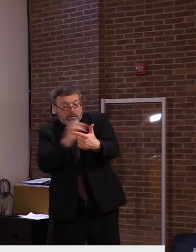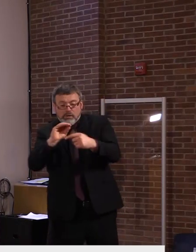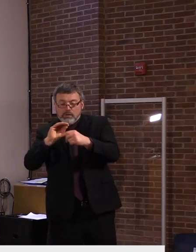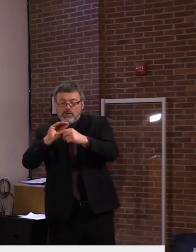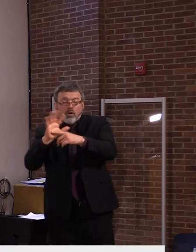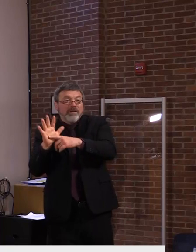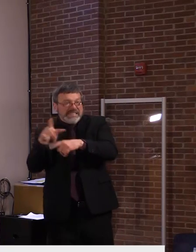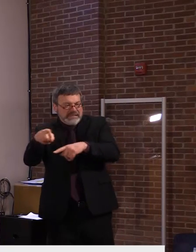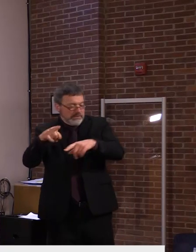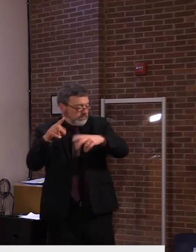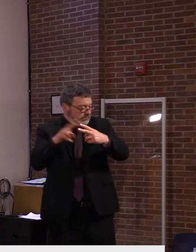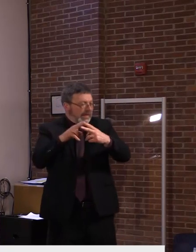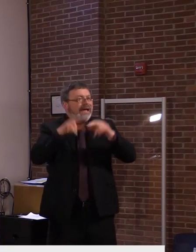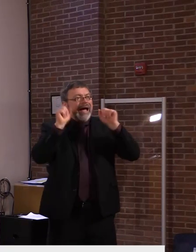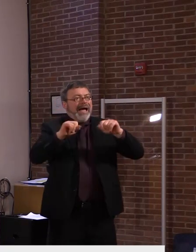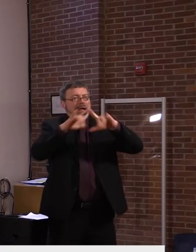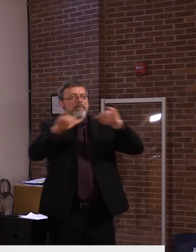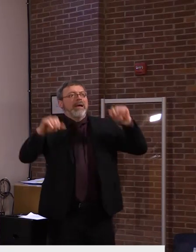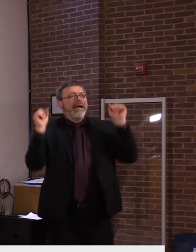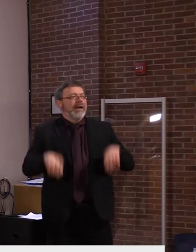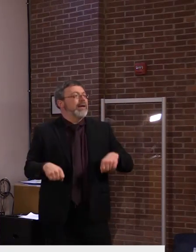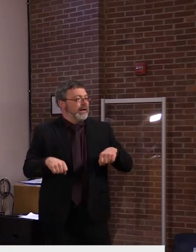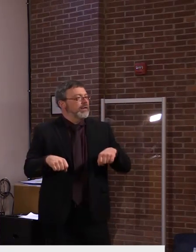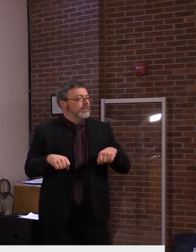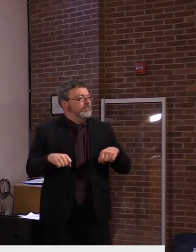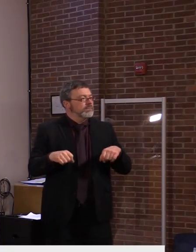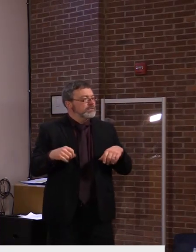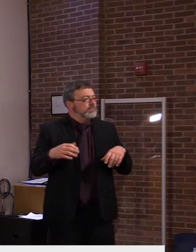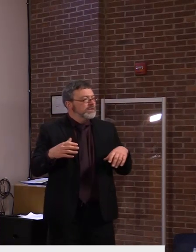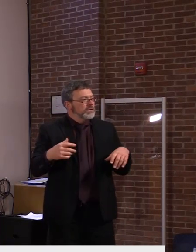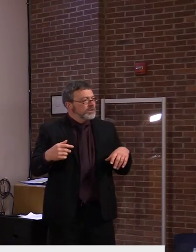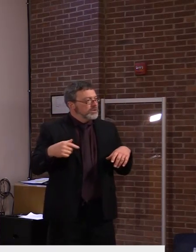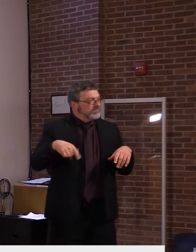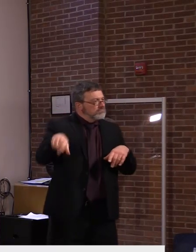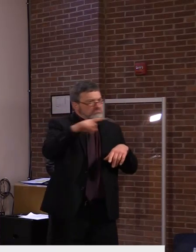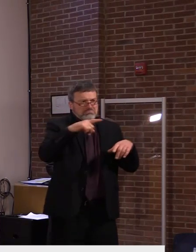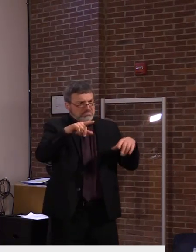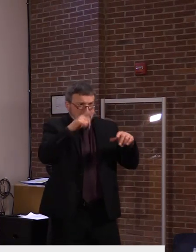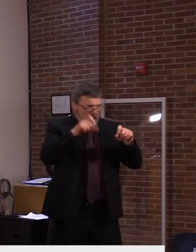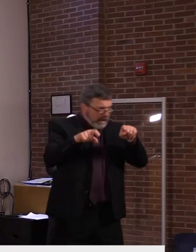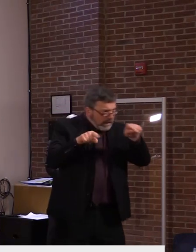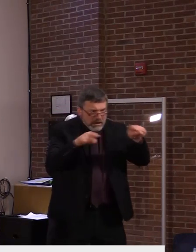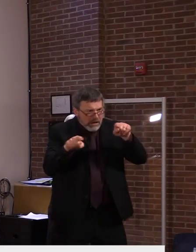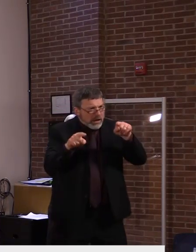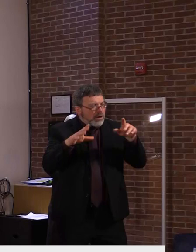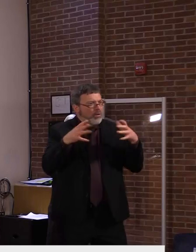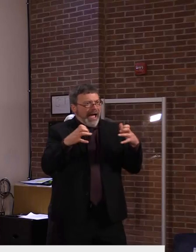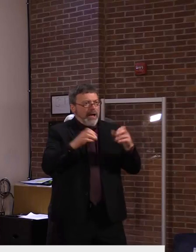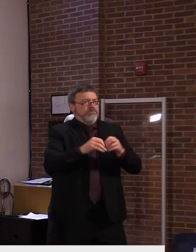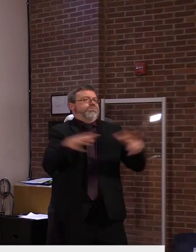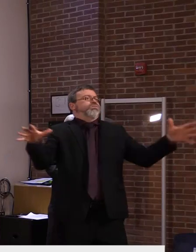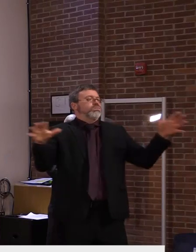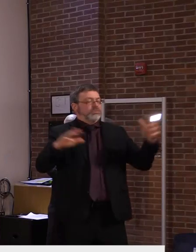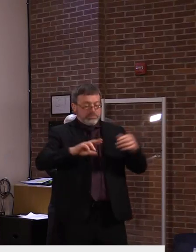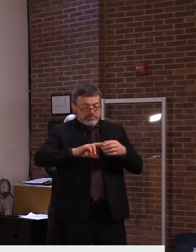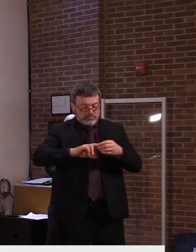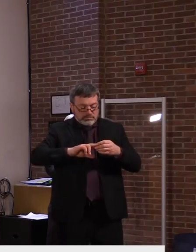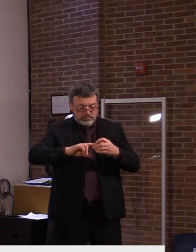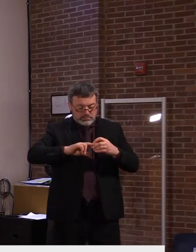our healthcare system needs is a surge of flu on top of COVID. I'll turn it back to the governor now.